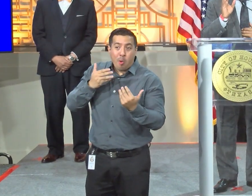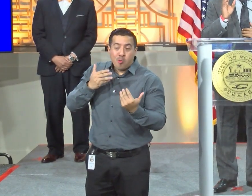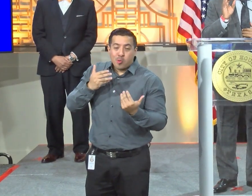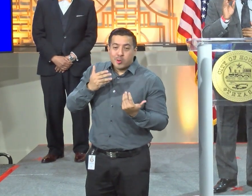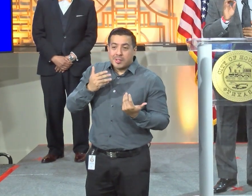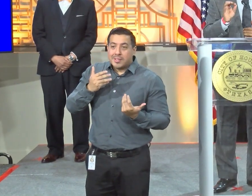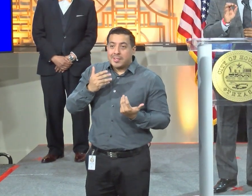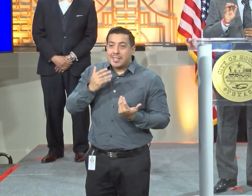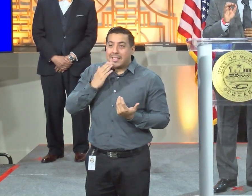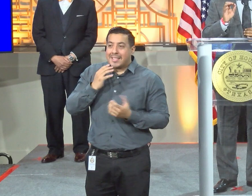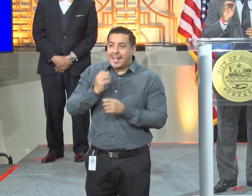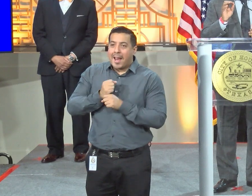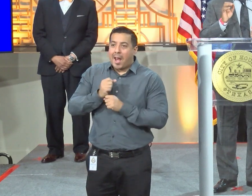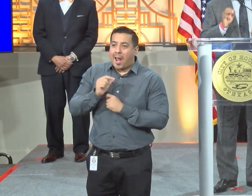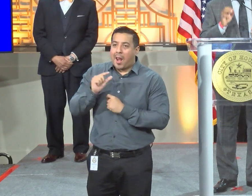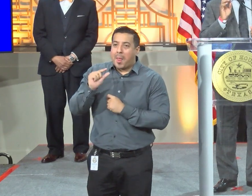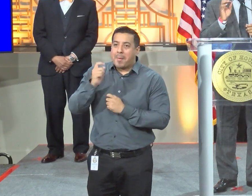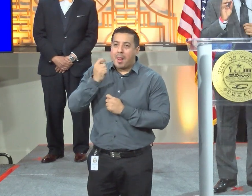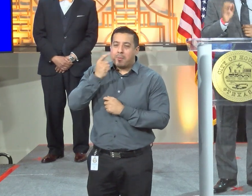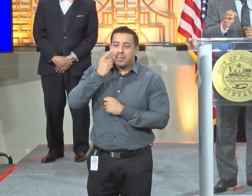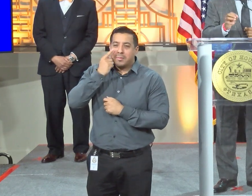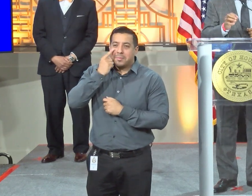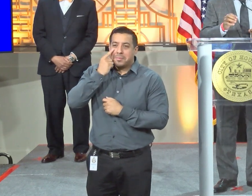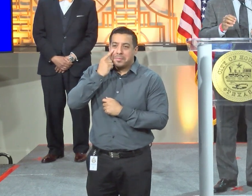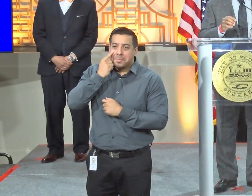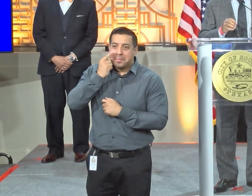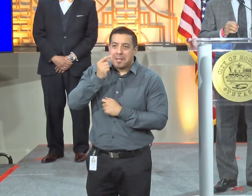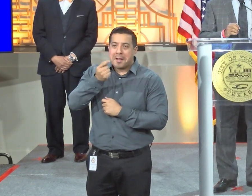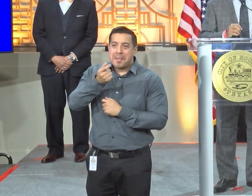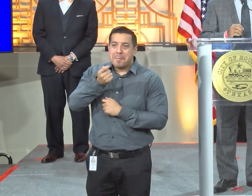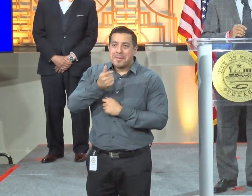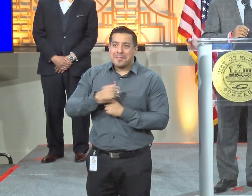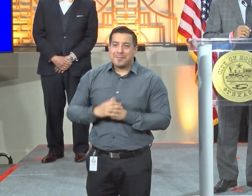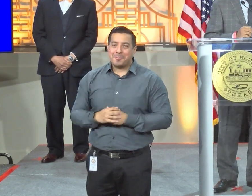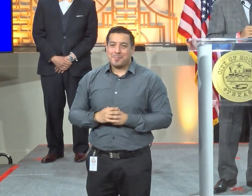a little bit of a tear.